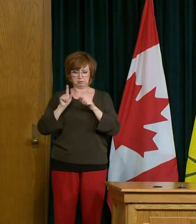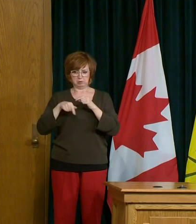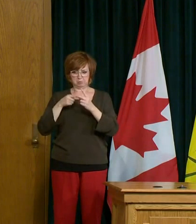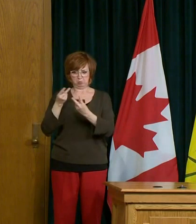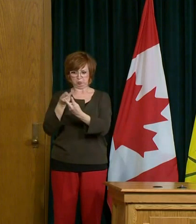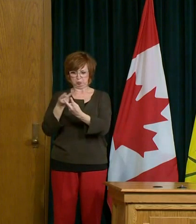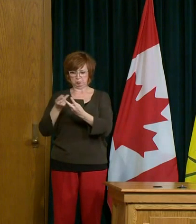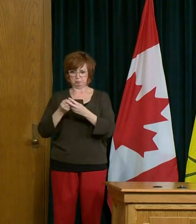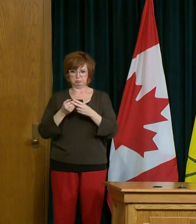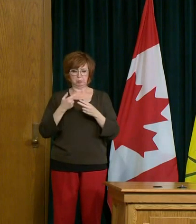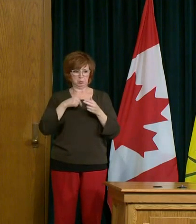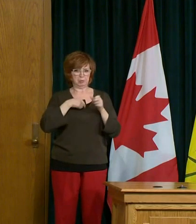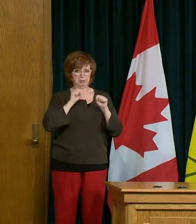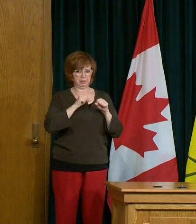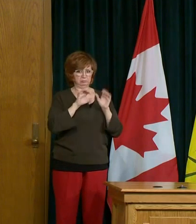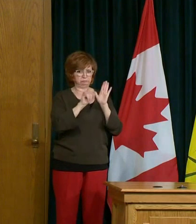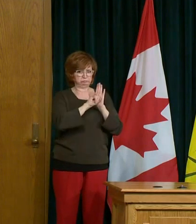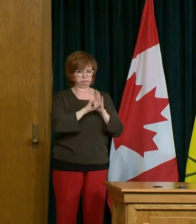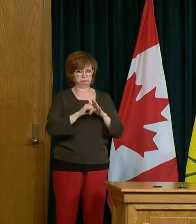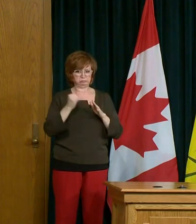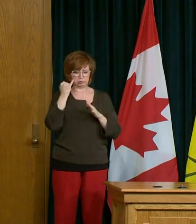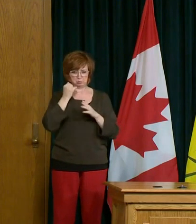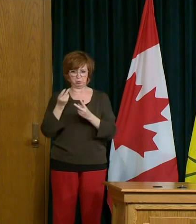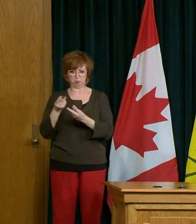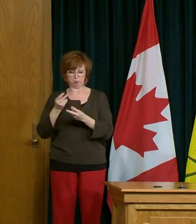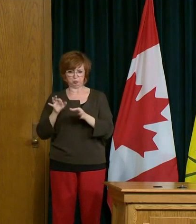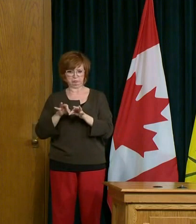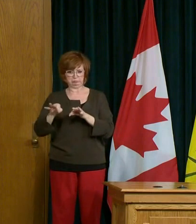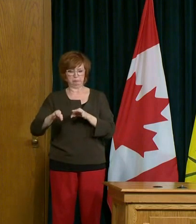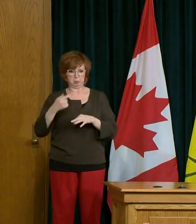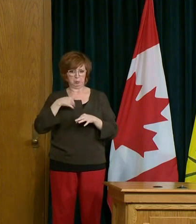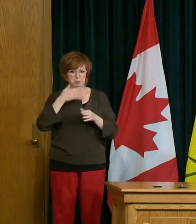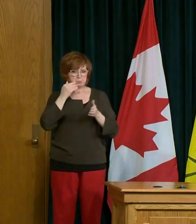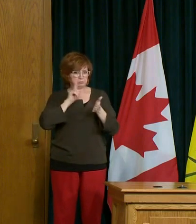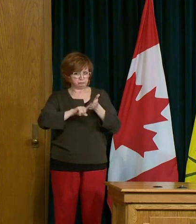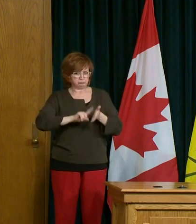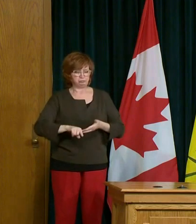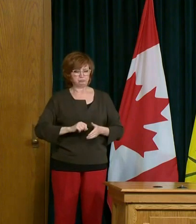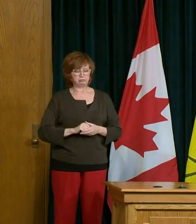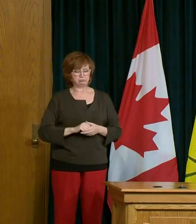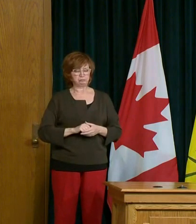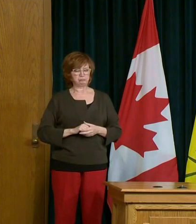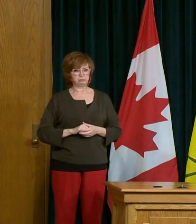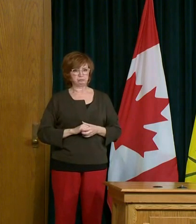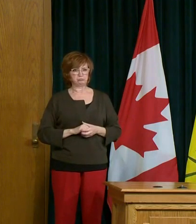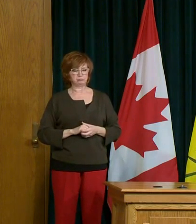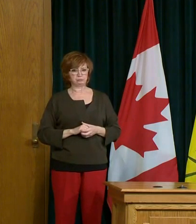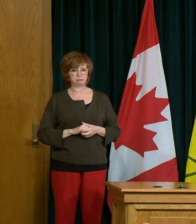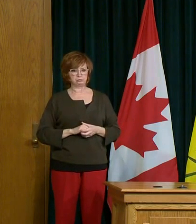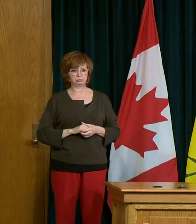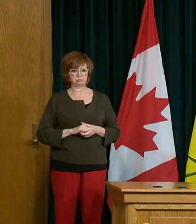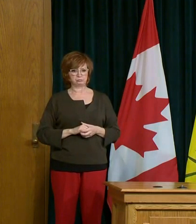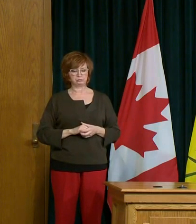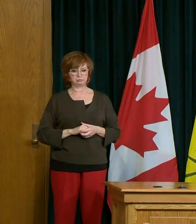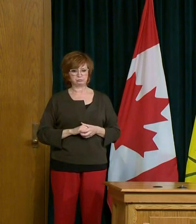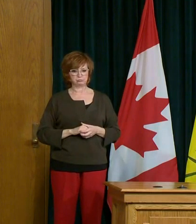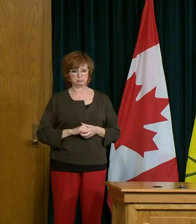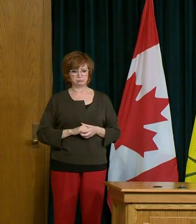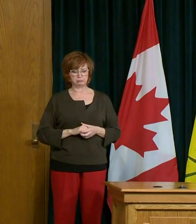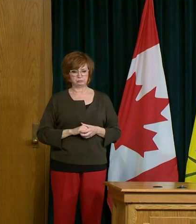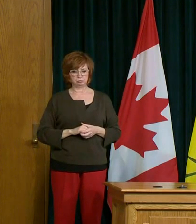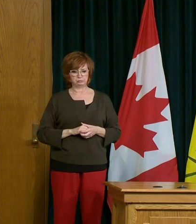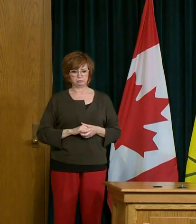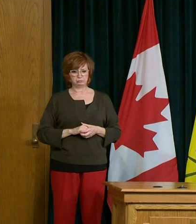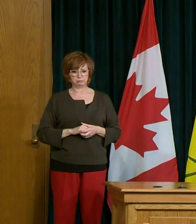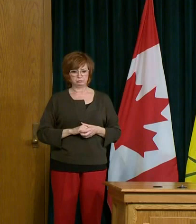track if there were delays, and we'll actually look into them, and if something has happened that's untoward